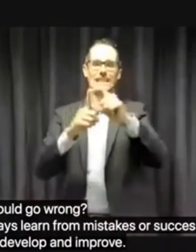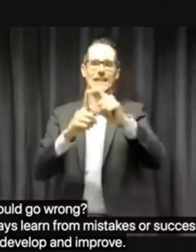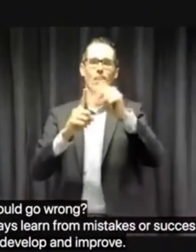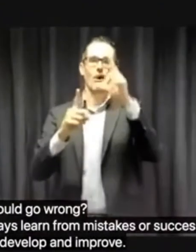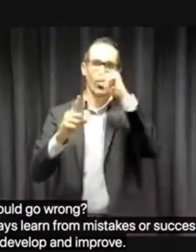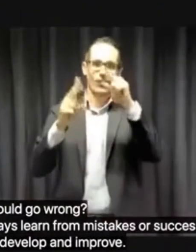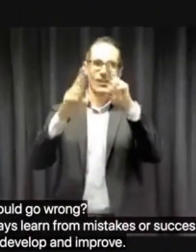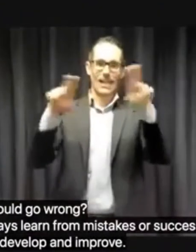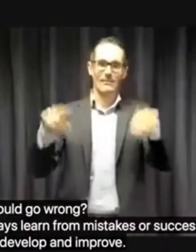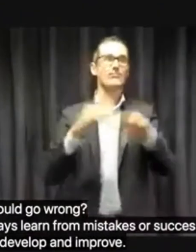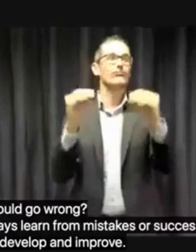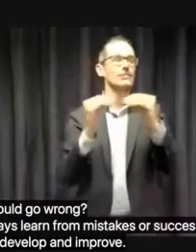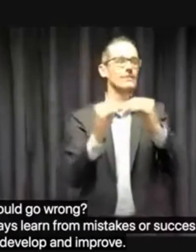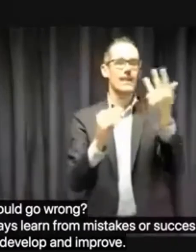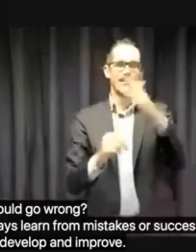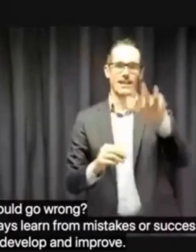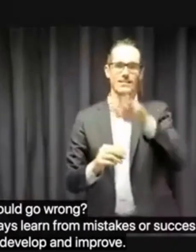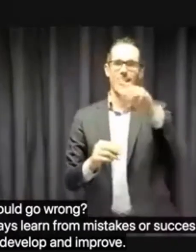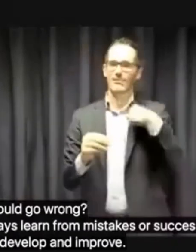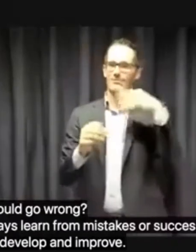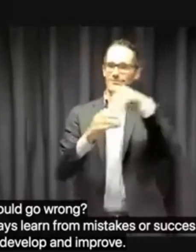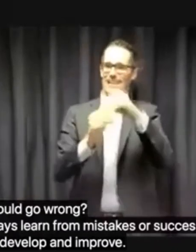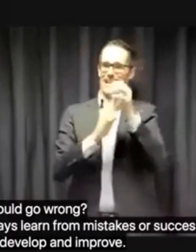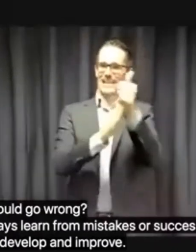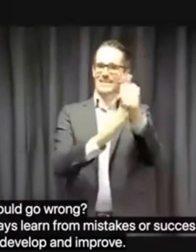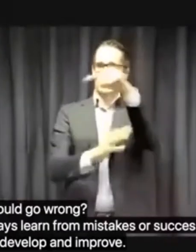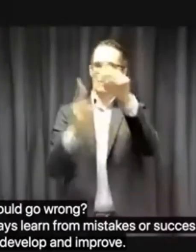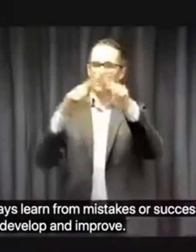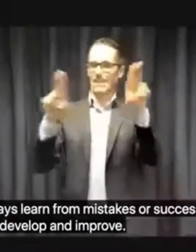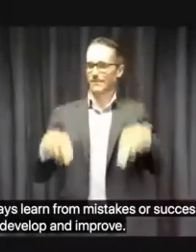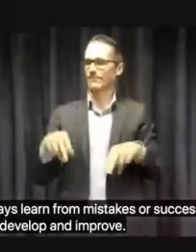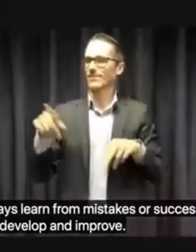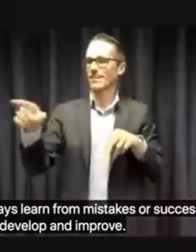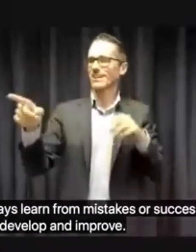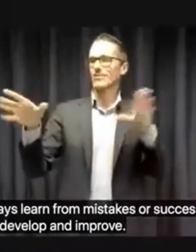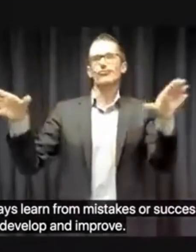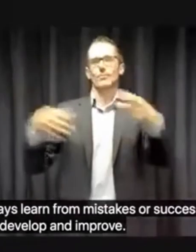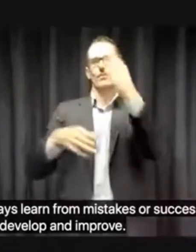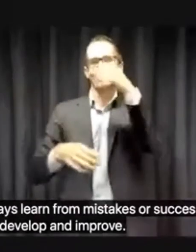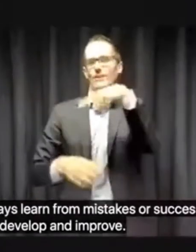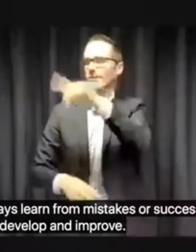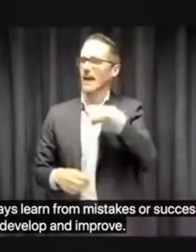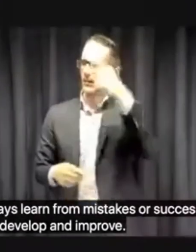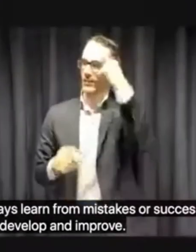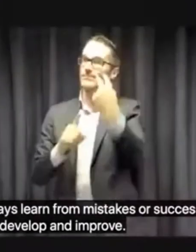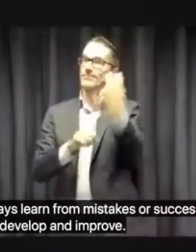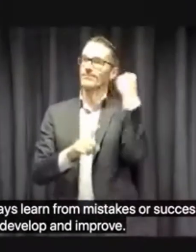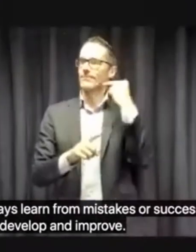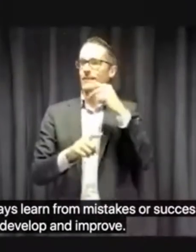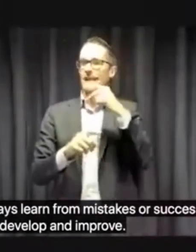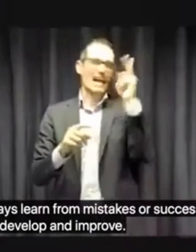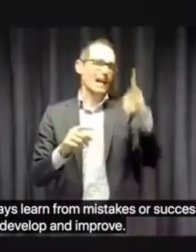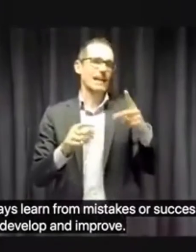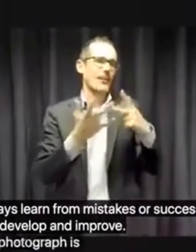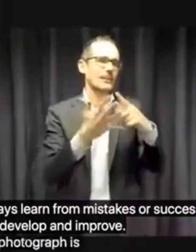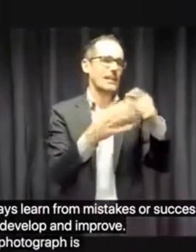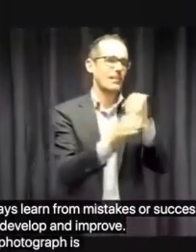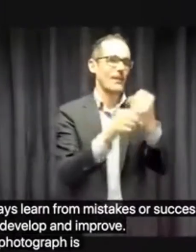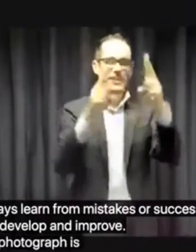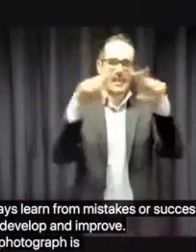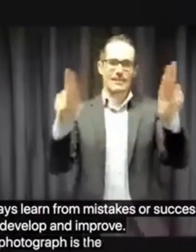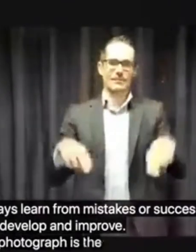So this photograph is the world of the camp in Brisbane. I've been at that camp. It's a group photo, but looking